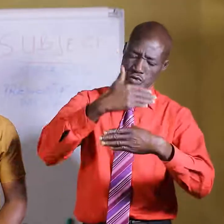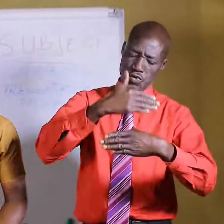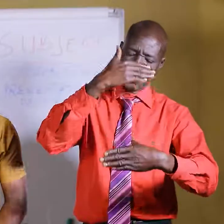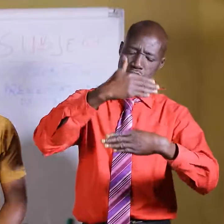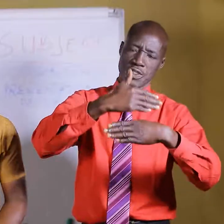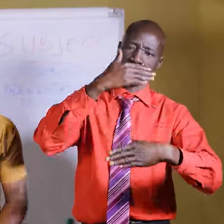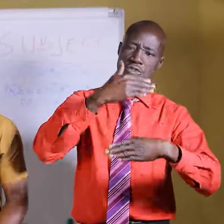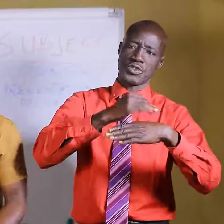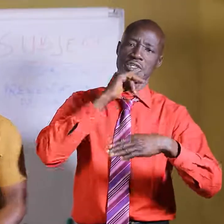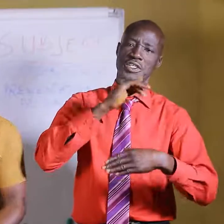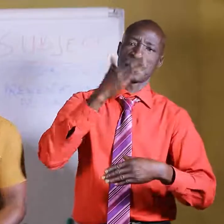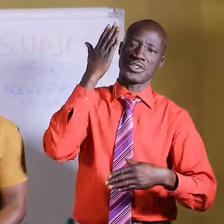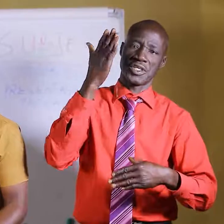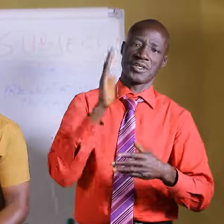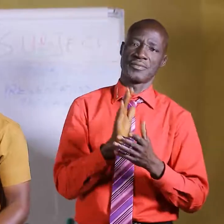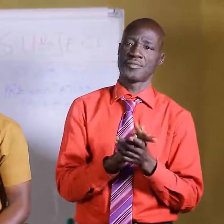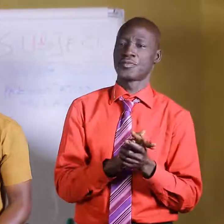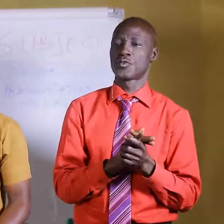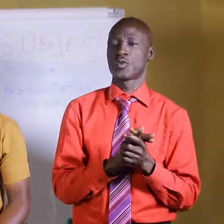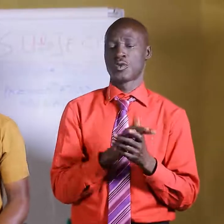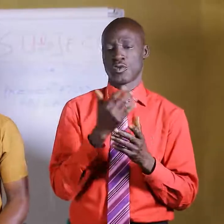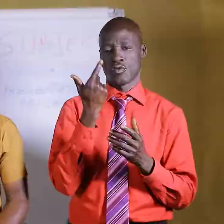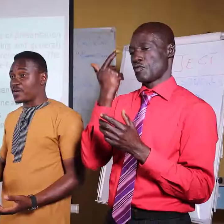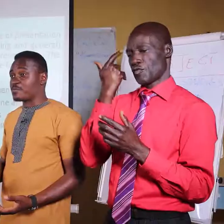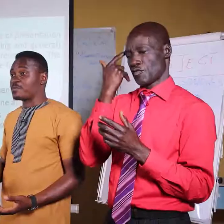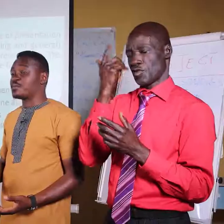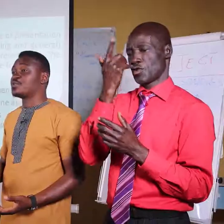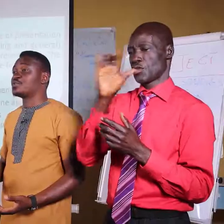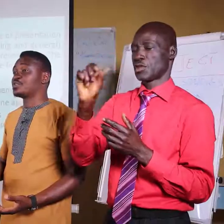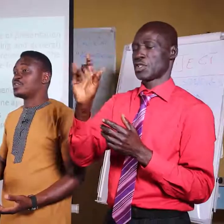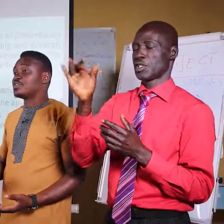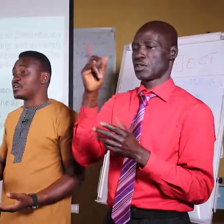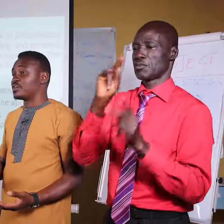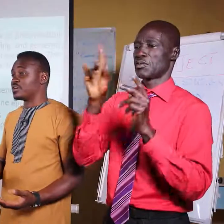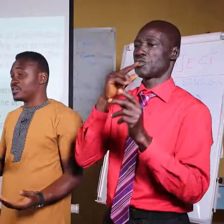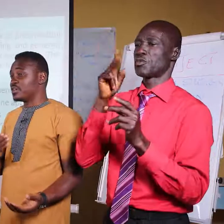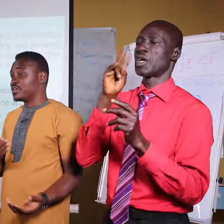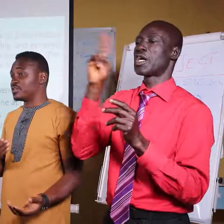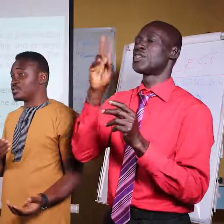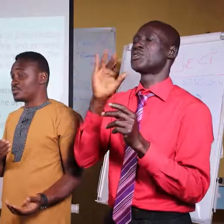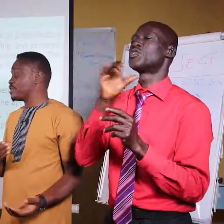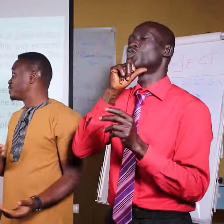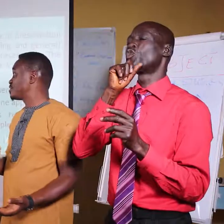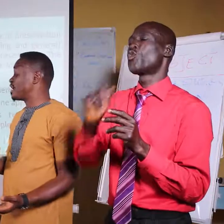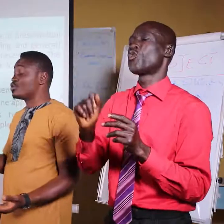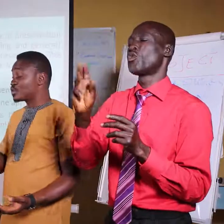function or a menu on its own. But for the sake of people using